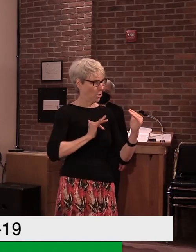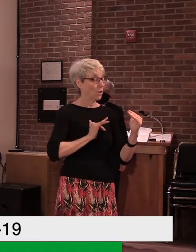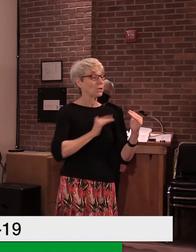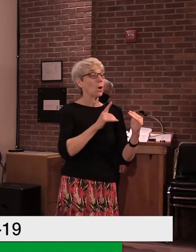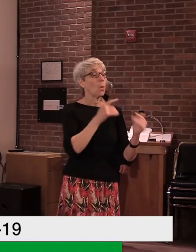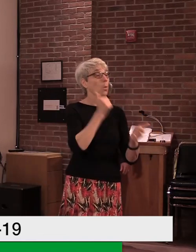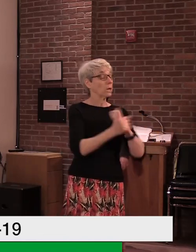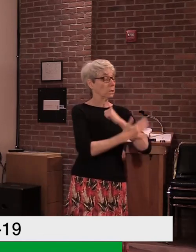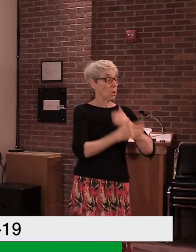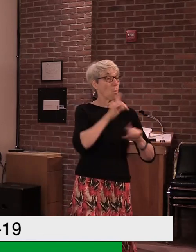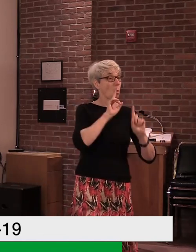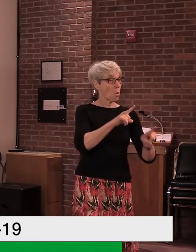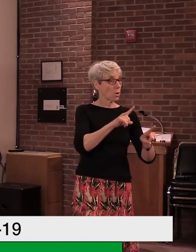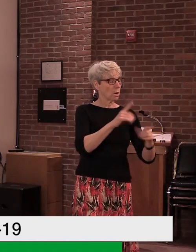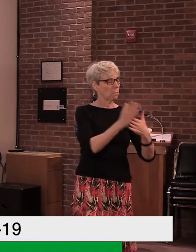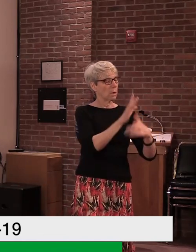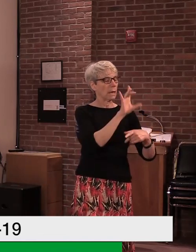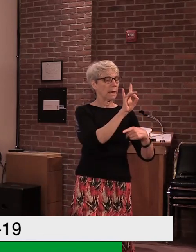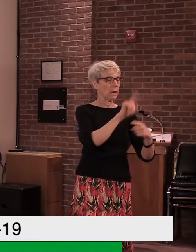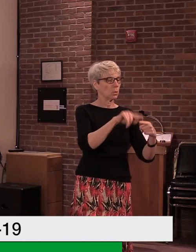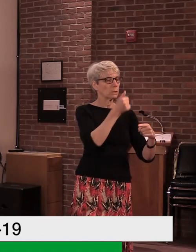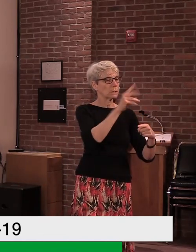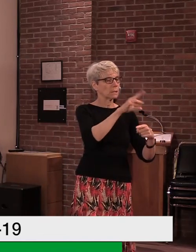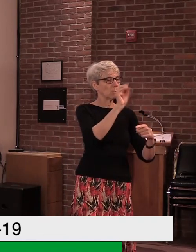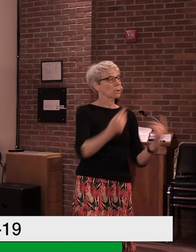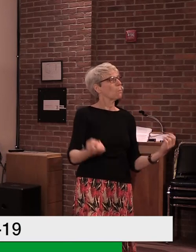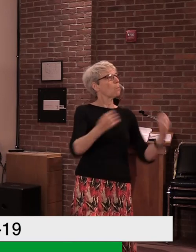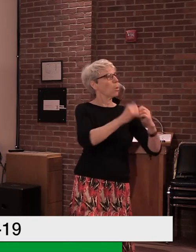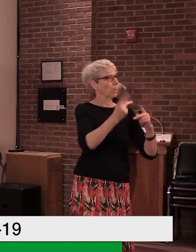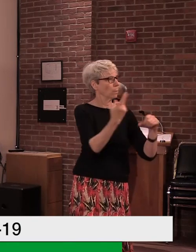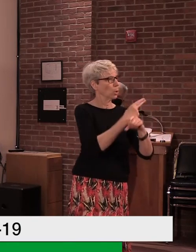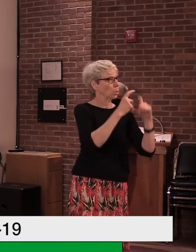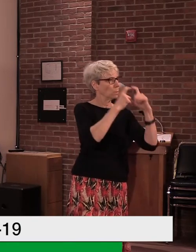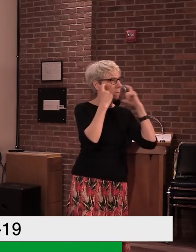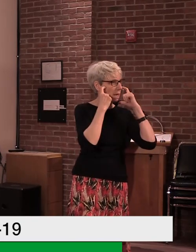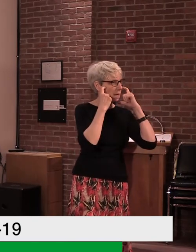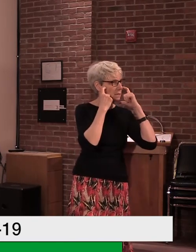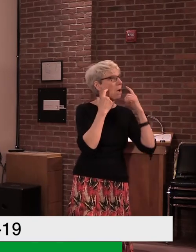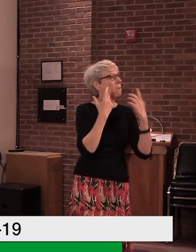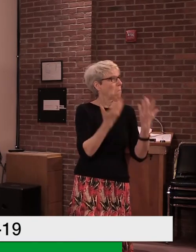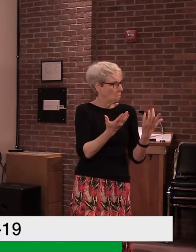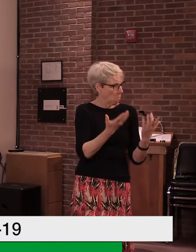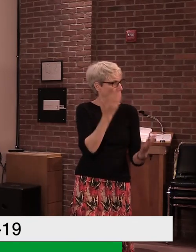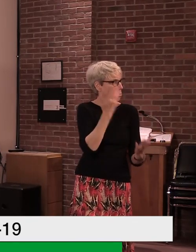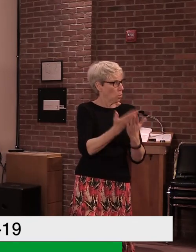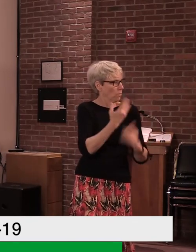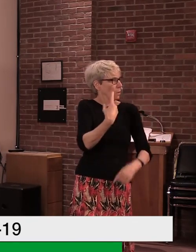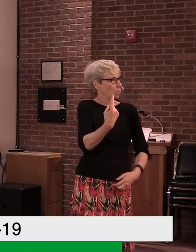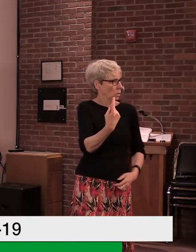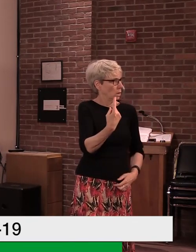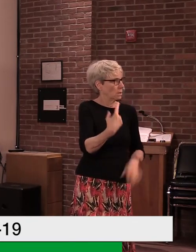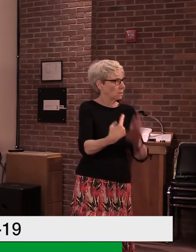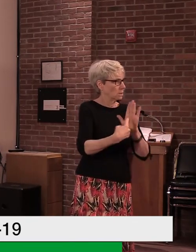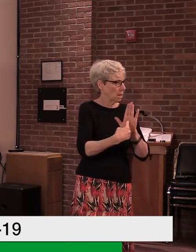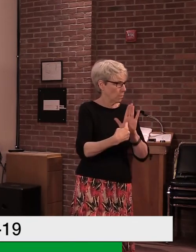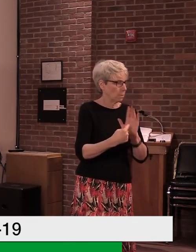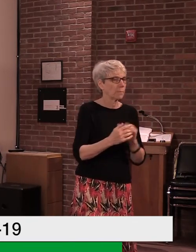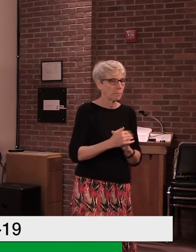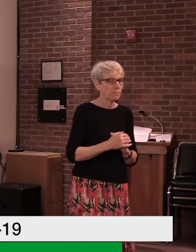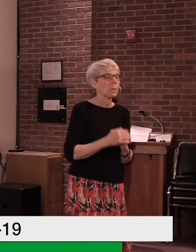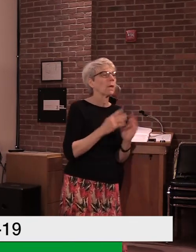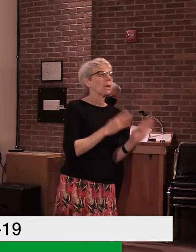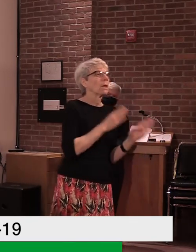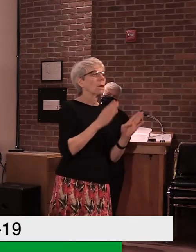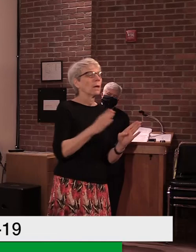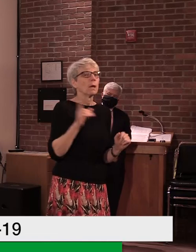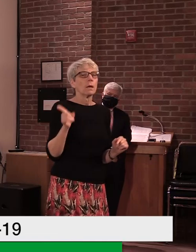just last week. So there is limited research, but that's one item to point to. As Dr. Levine mentioned, in